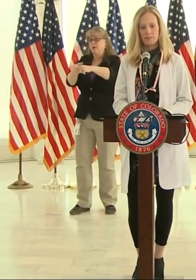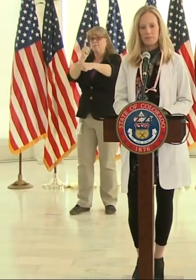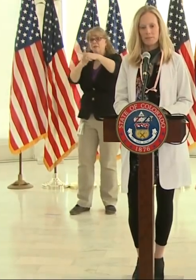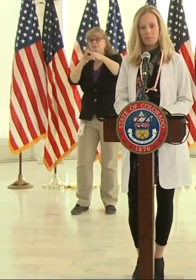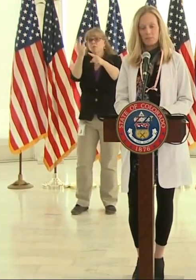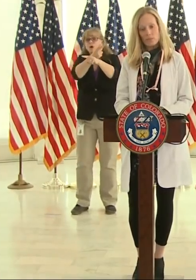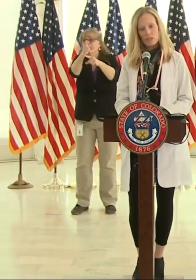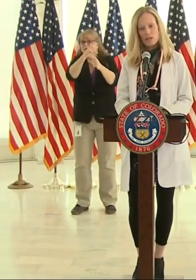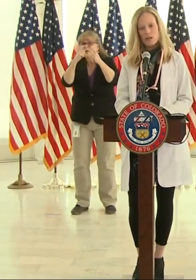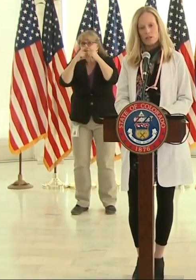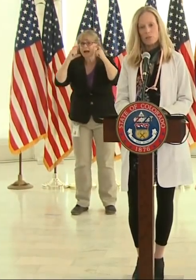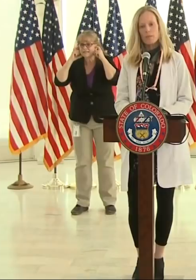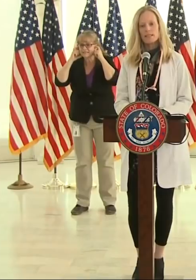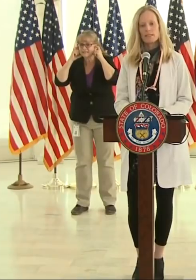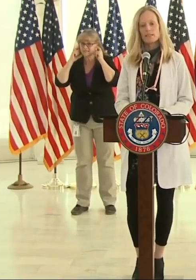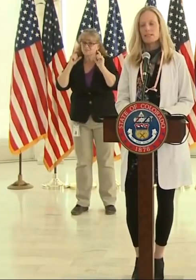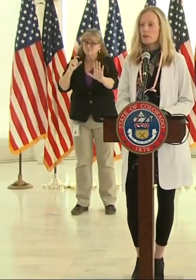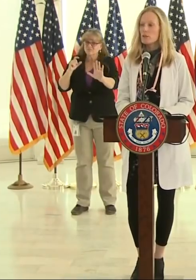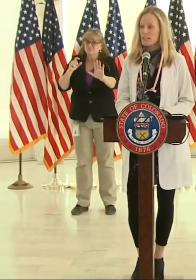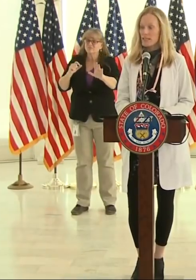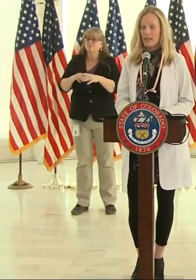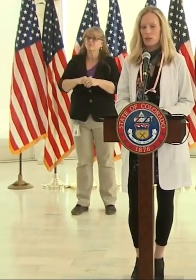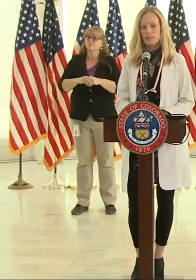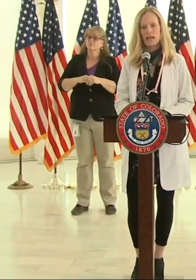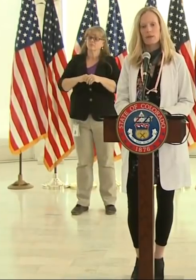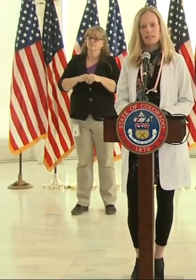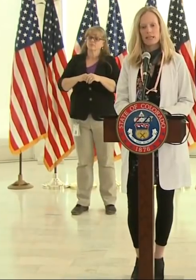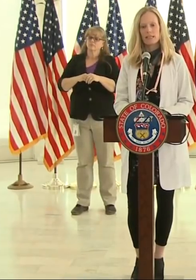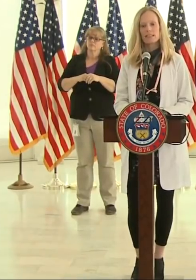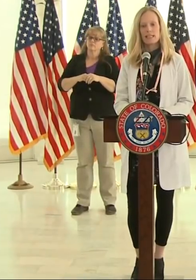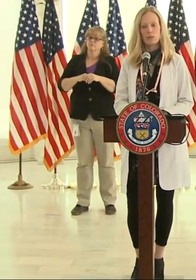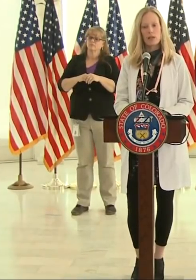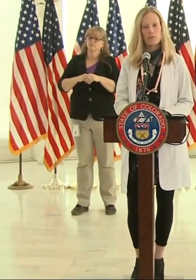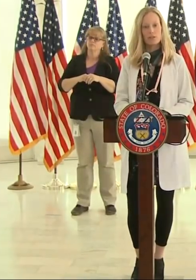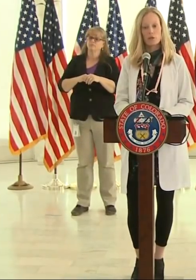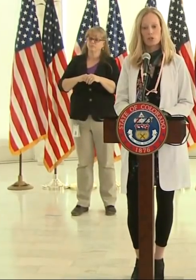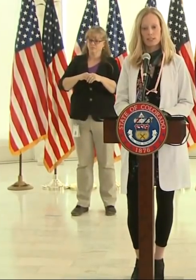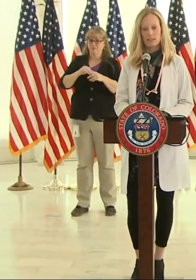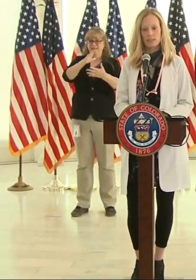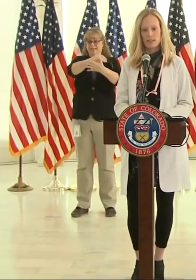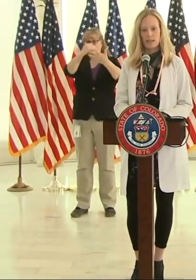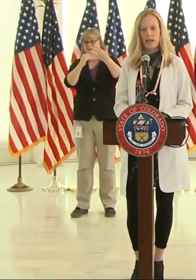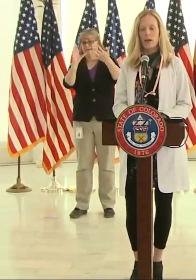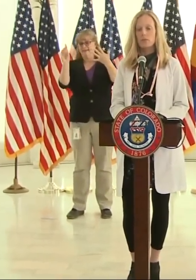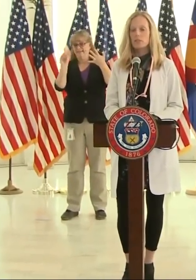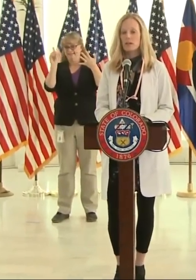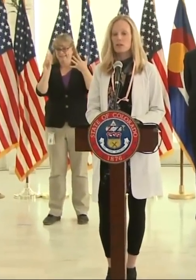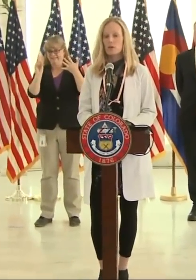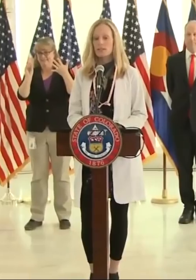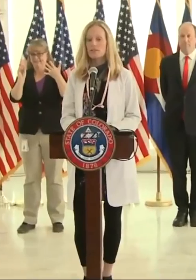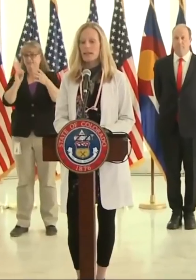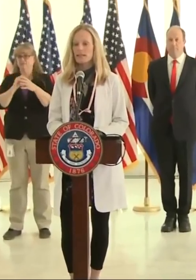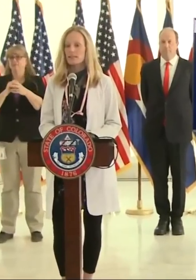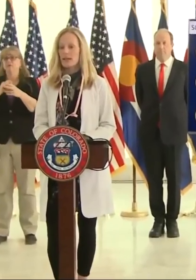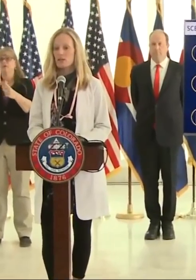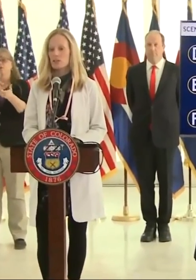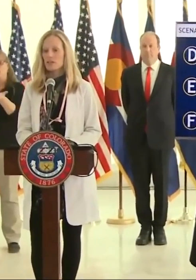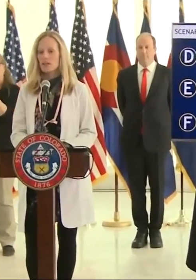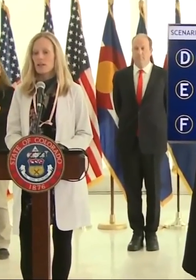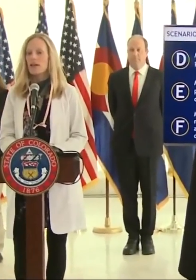slide. So scenario D then looks at maintaining a sustainable level of social distancing and pursuing aggressive